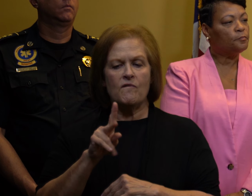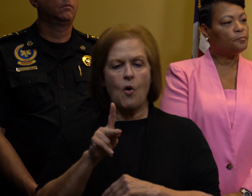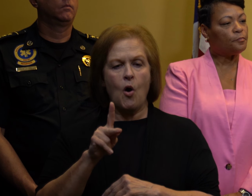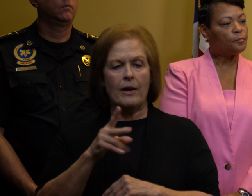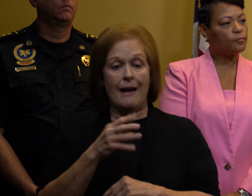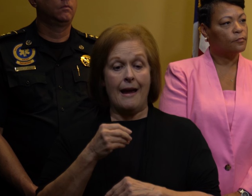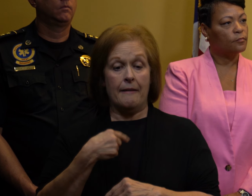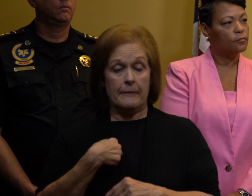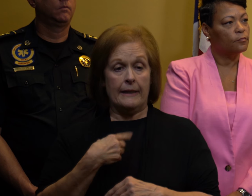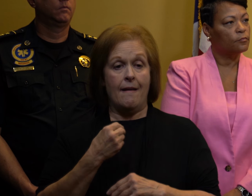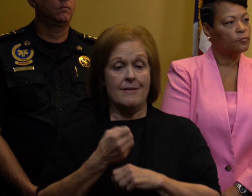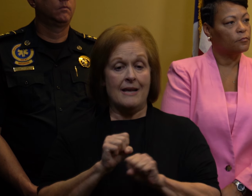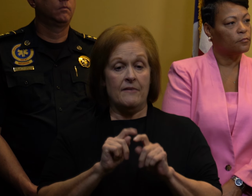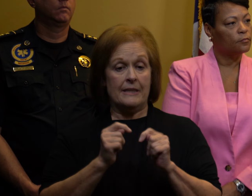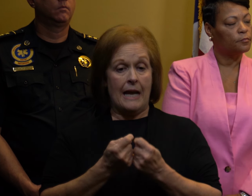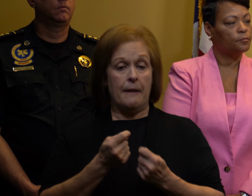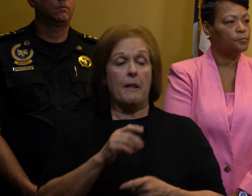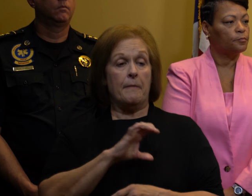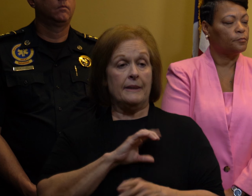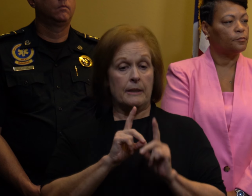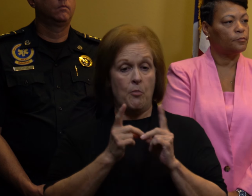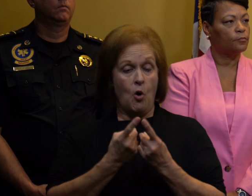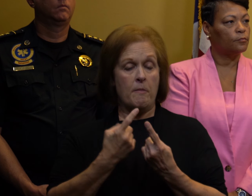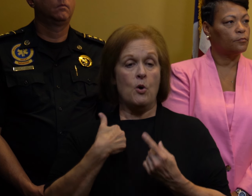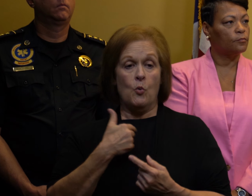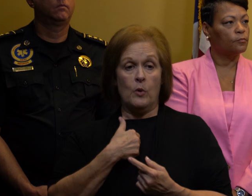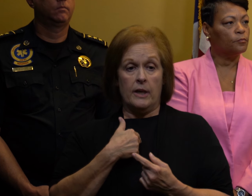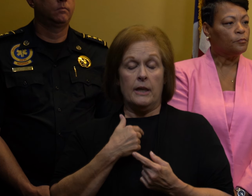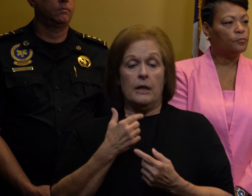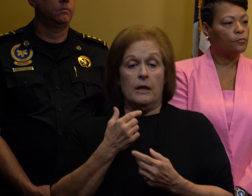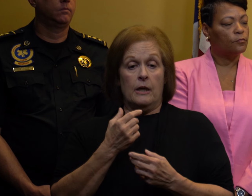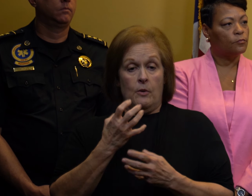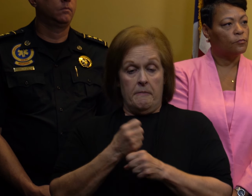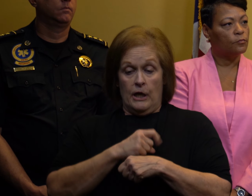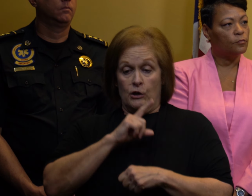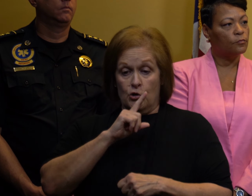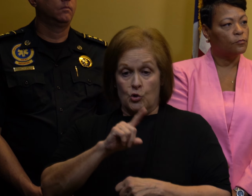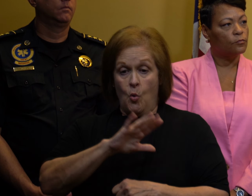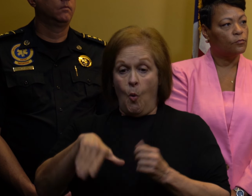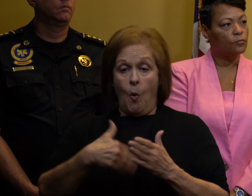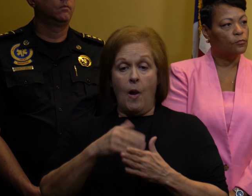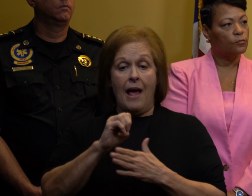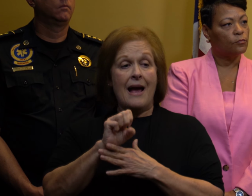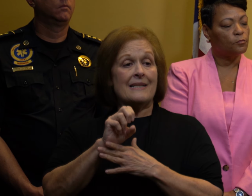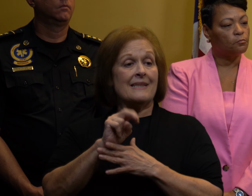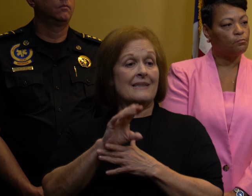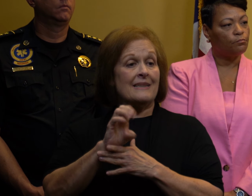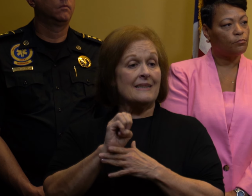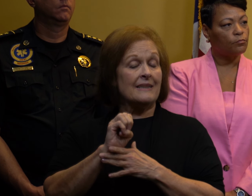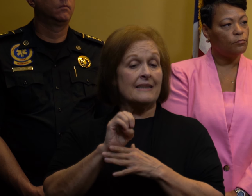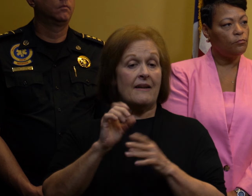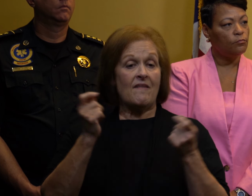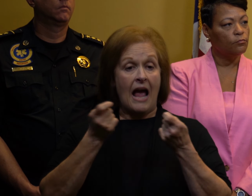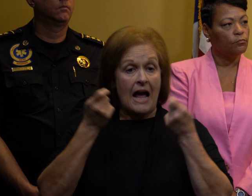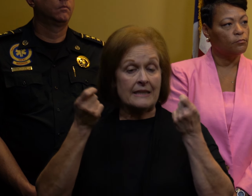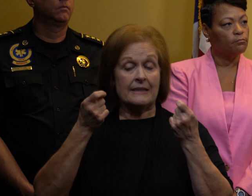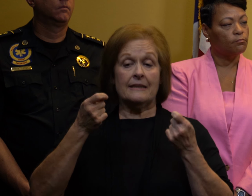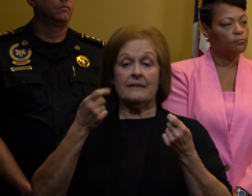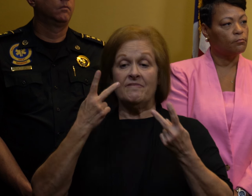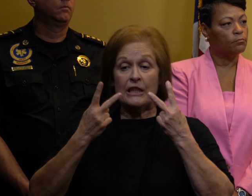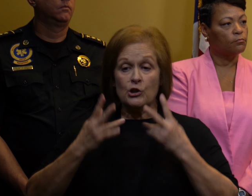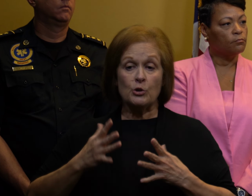team, the New Orleans Police Department is prepared to ensure that all Essence Festival attendees, visitors, and citizens have a wonderful and